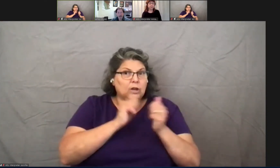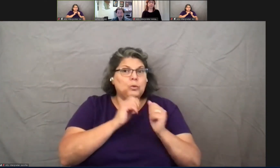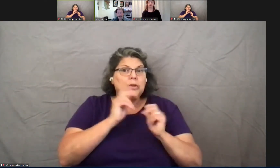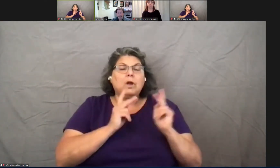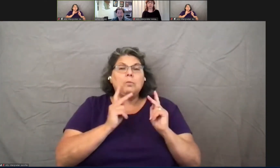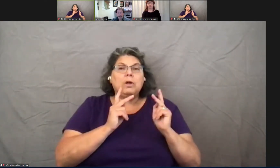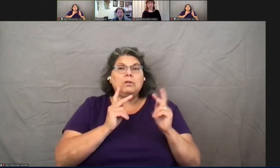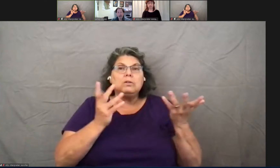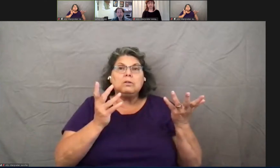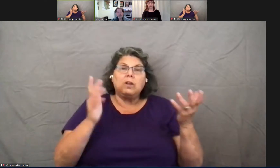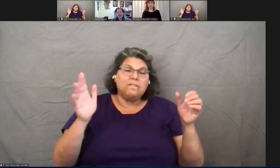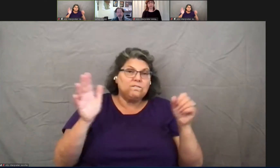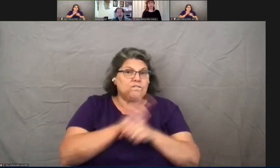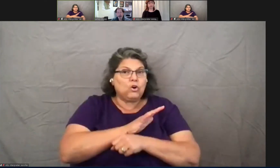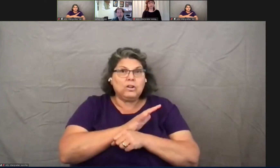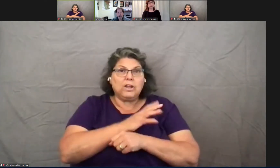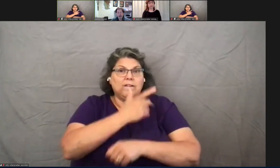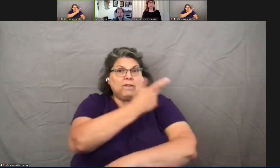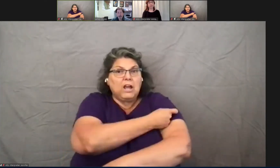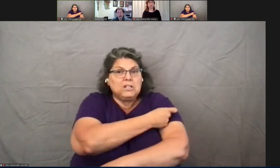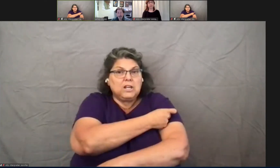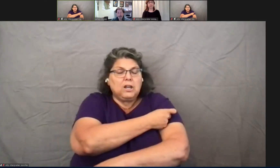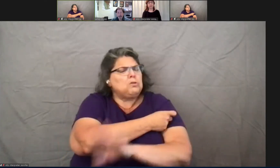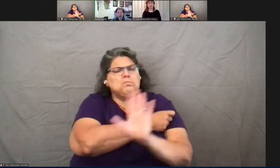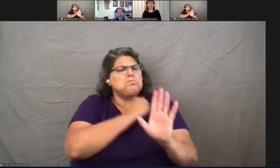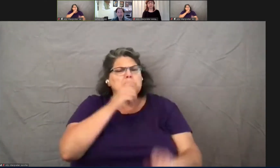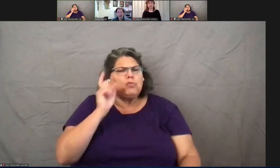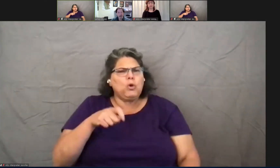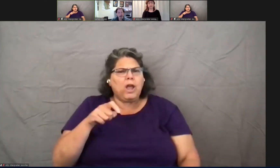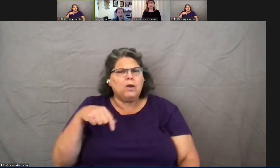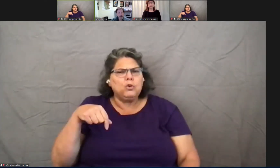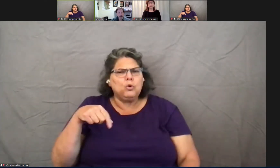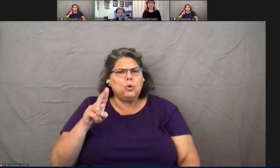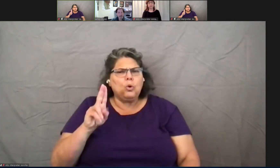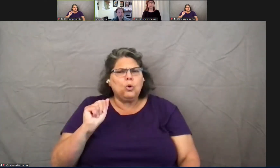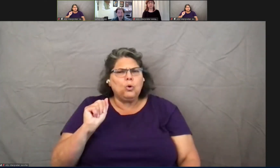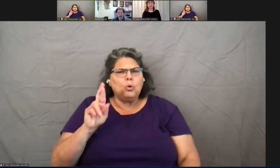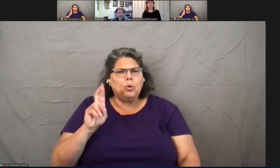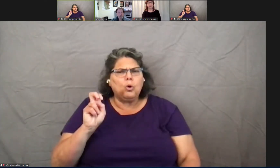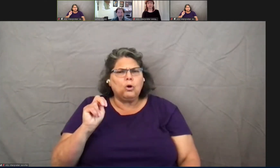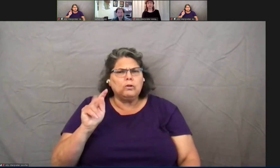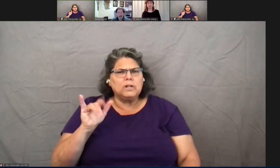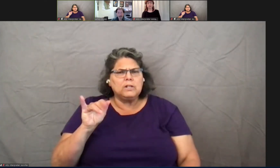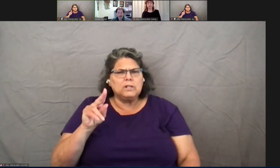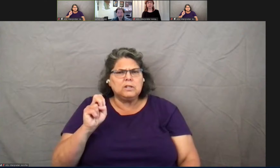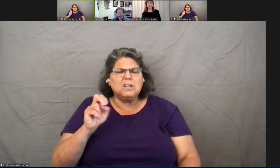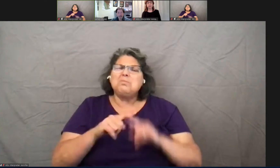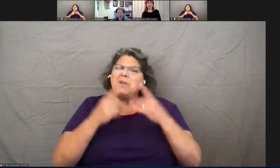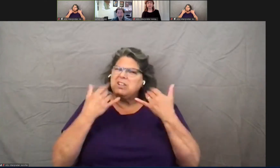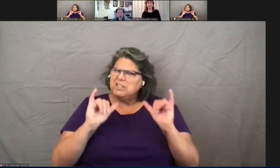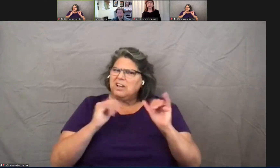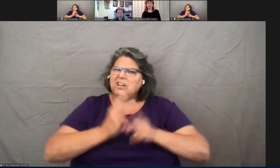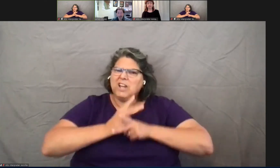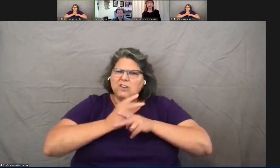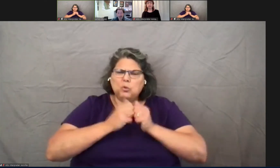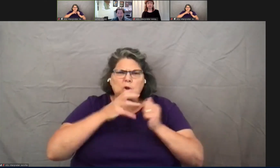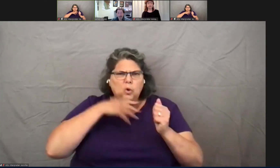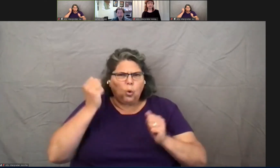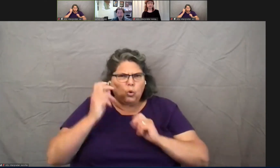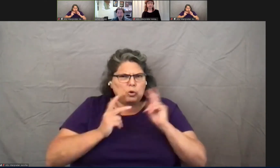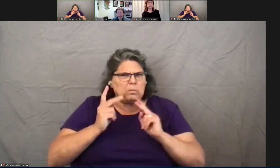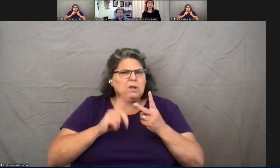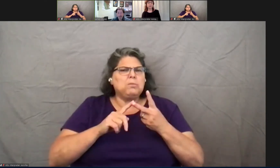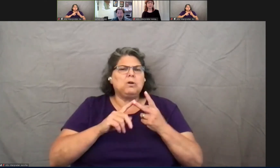fully vaccinated, you do not have to quarantine, but you should be very careful around elders and immune compromised